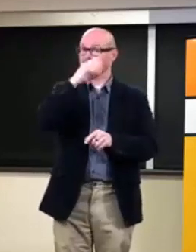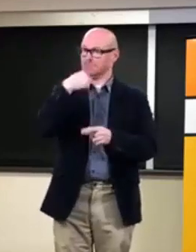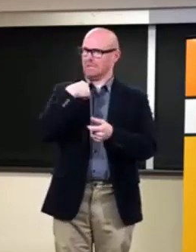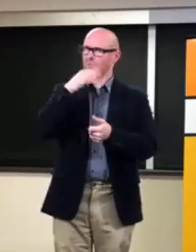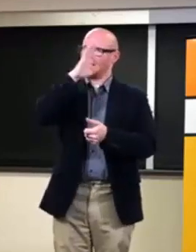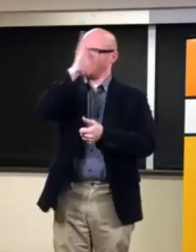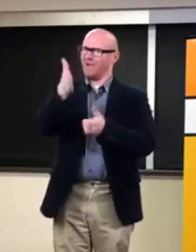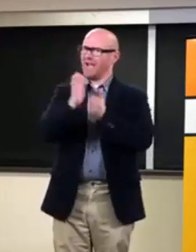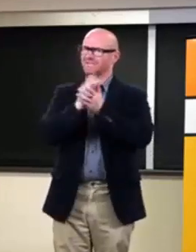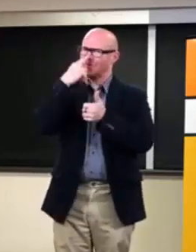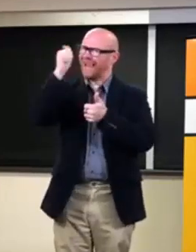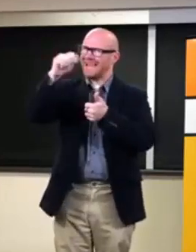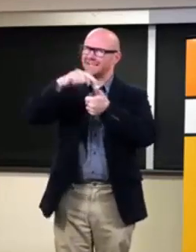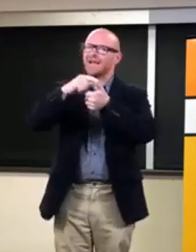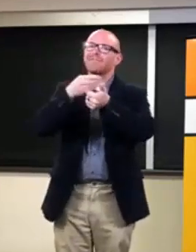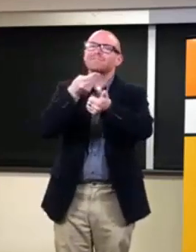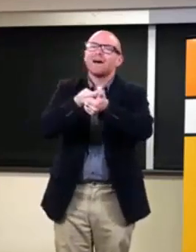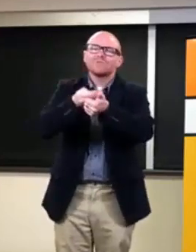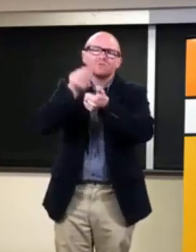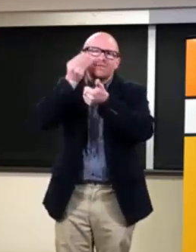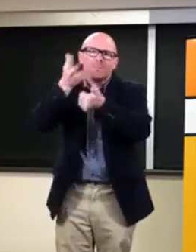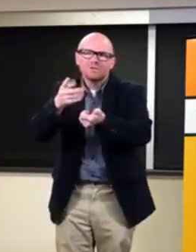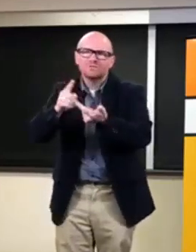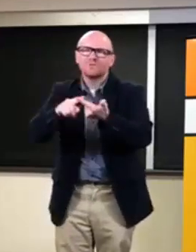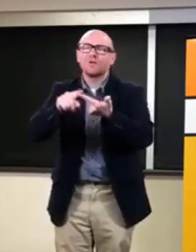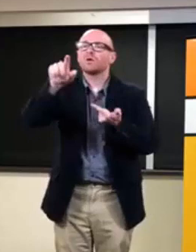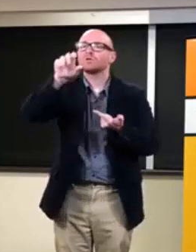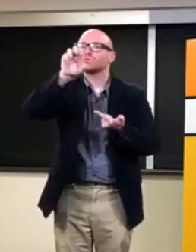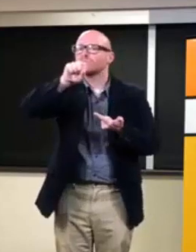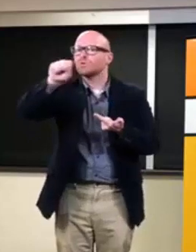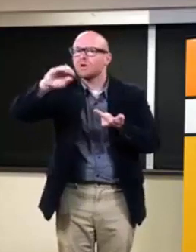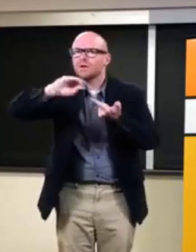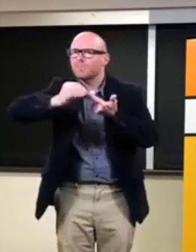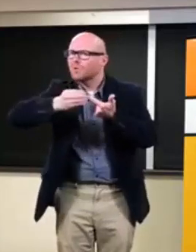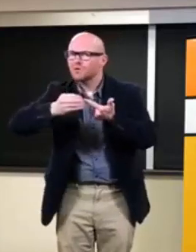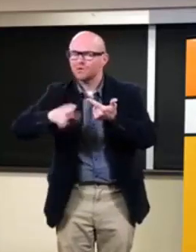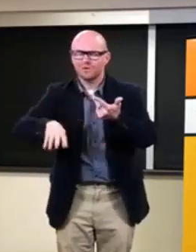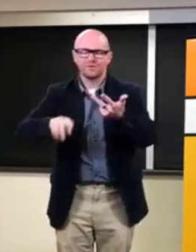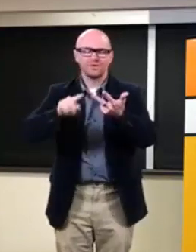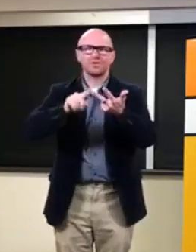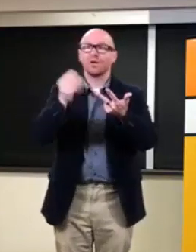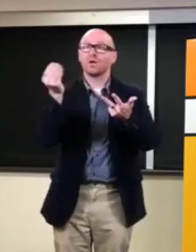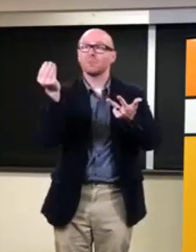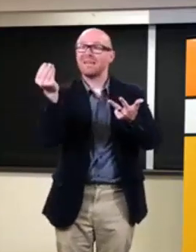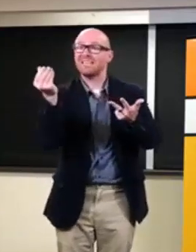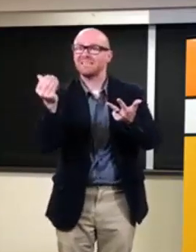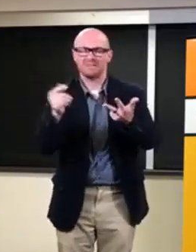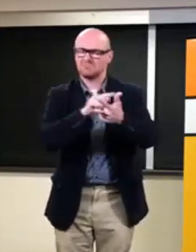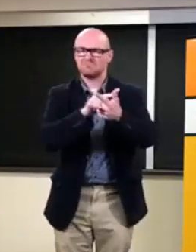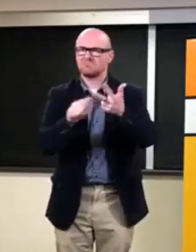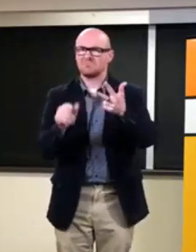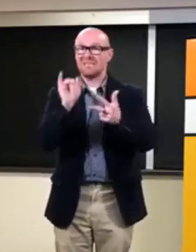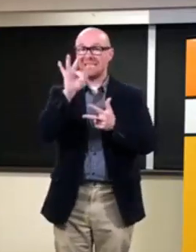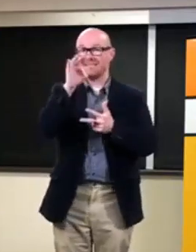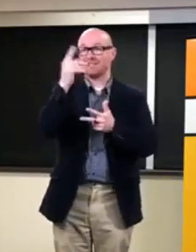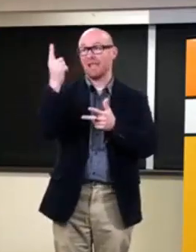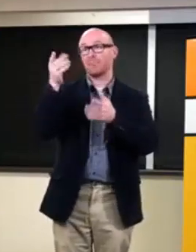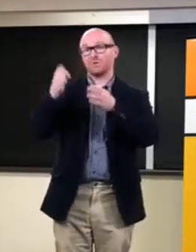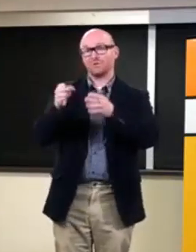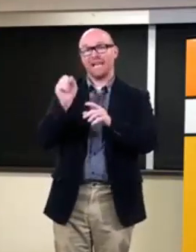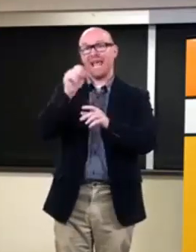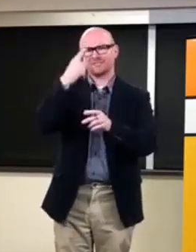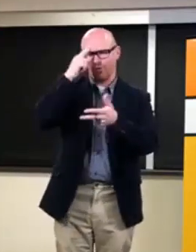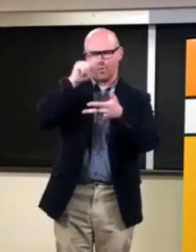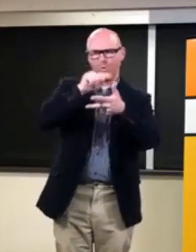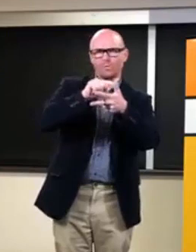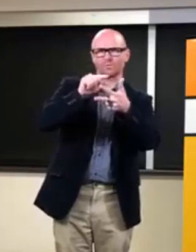for any financial information, we will never ask for your social security number, and we will certainly never ask for money. So if any of those three things are happening,